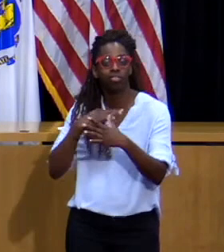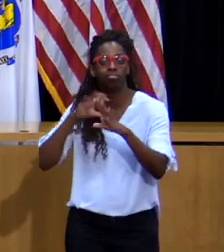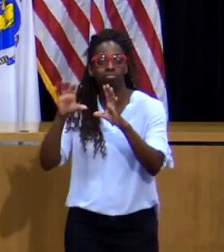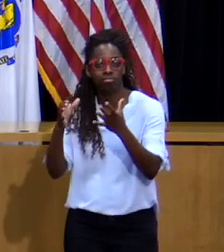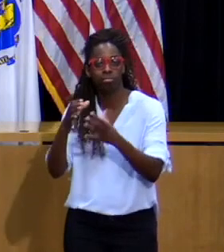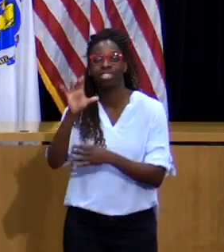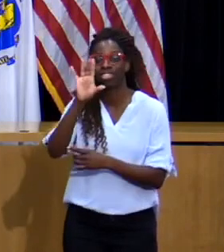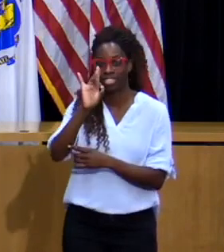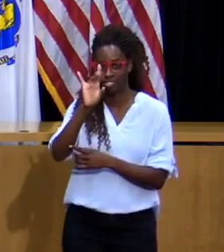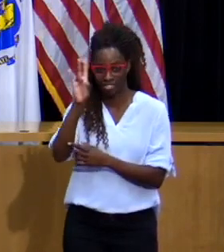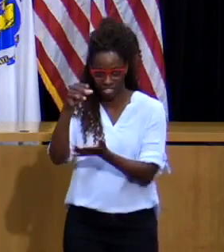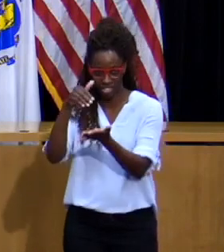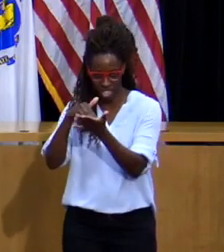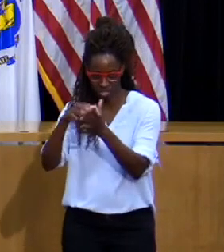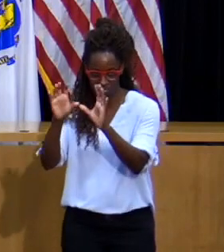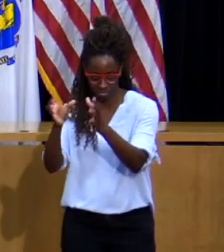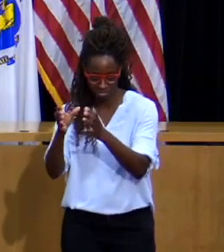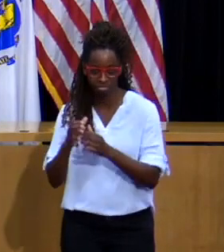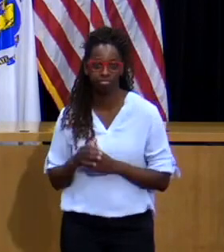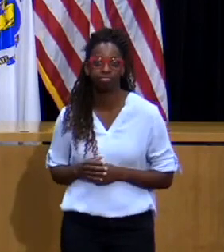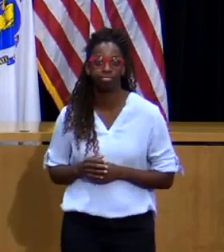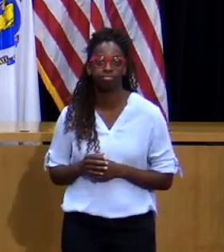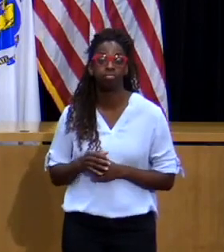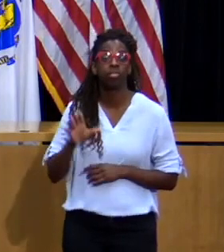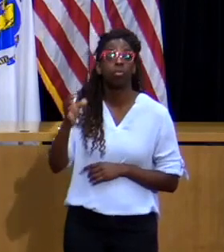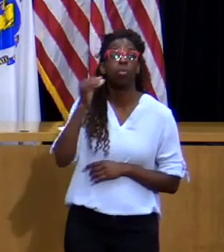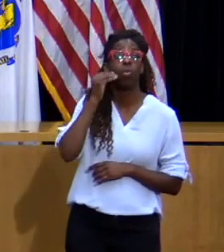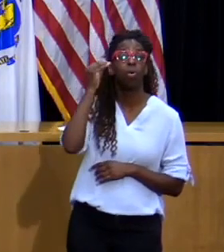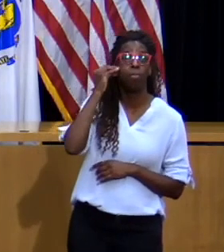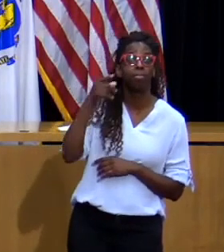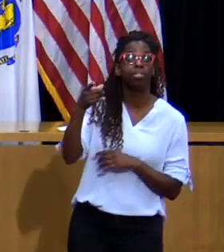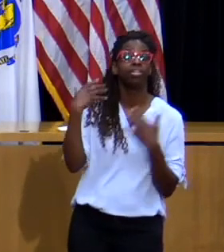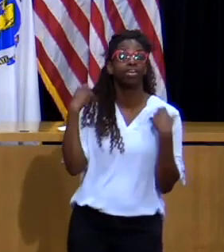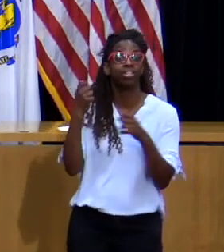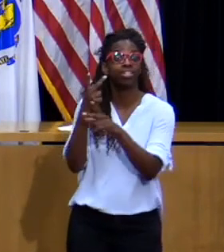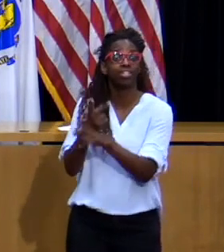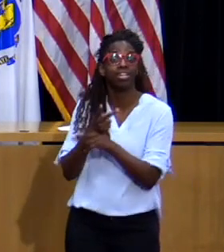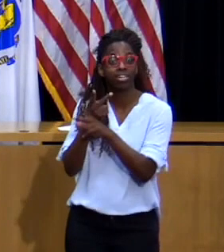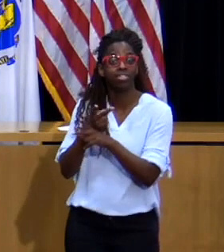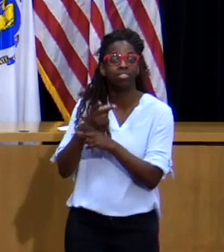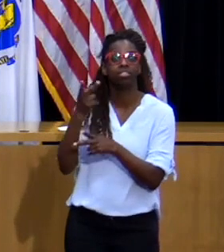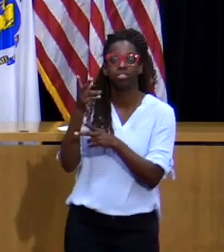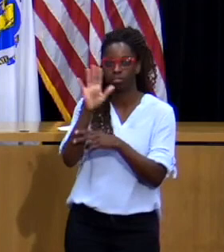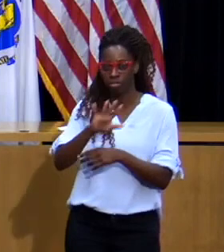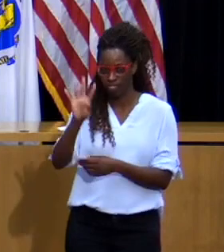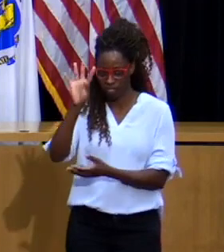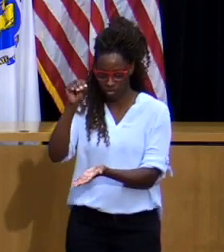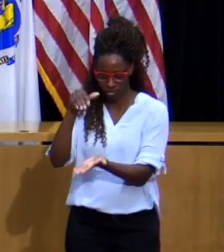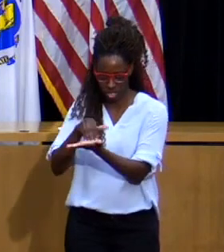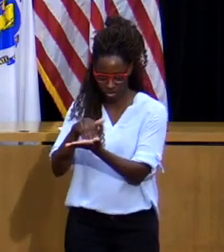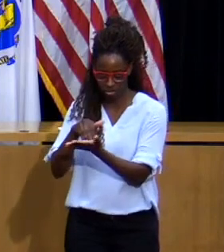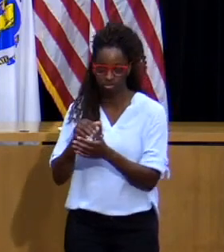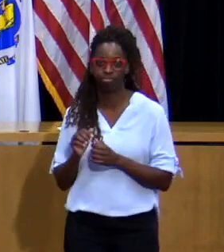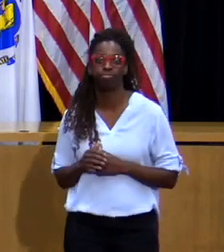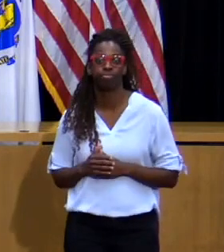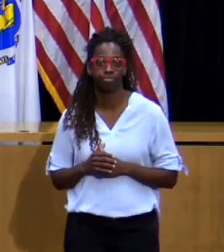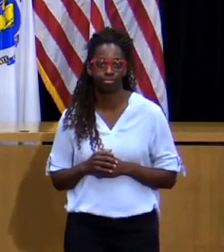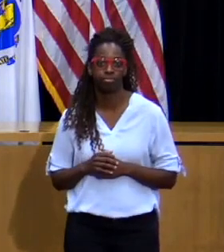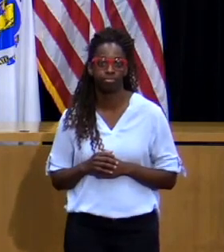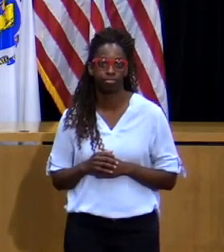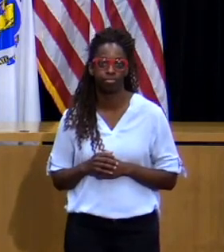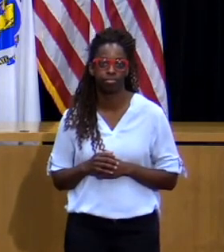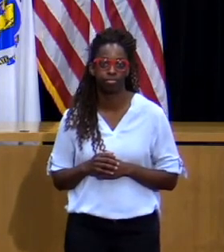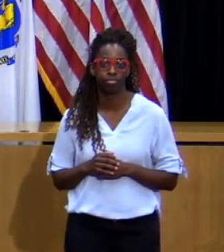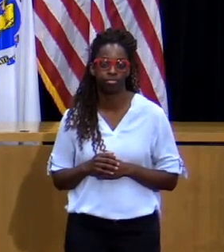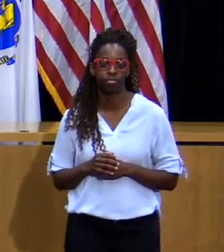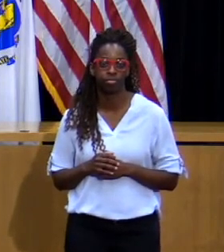88,000. Home-based healthcare workers, including the personal care attendants, of which we have 40,000 in Massachusetts, about